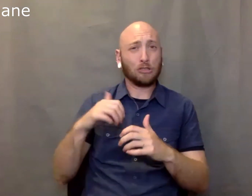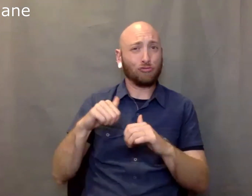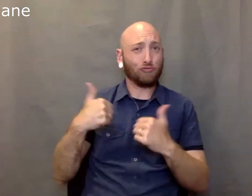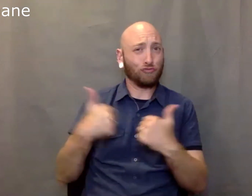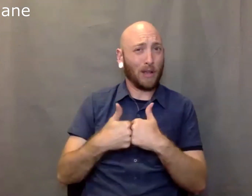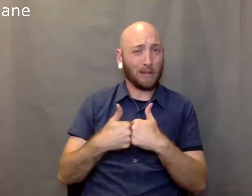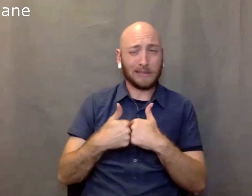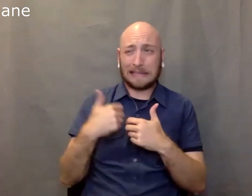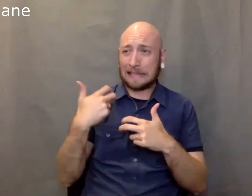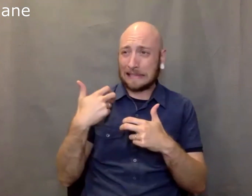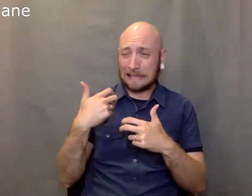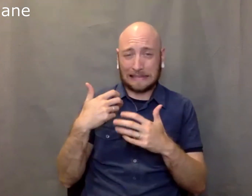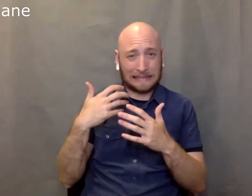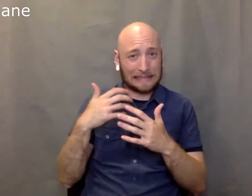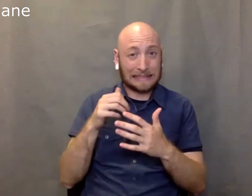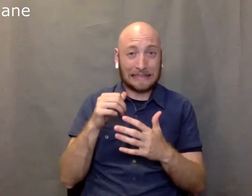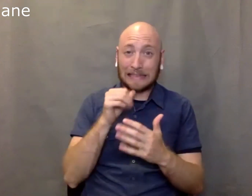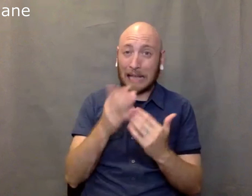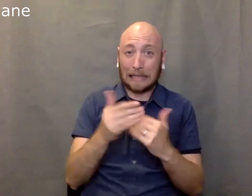zone, but I wouldn't have it any other way right now.